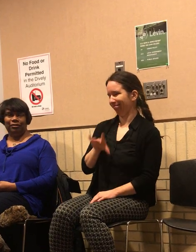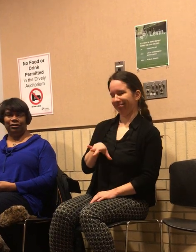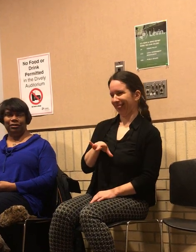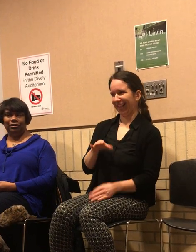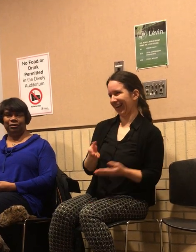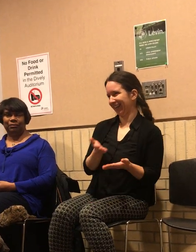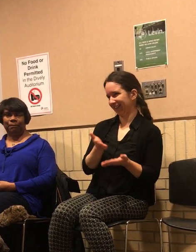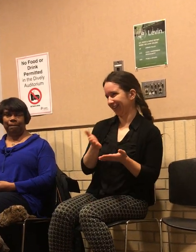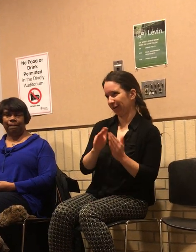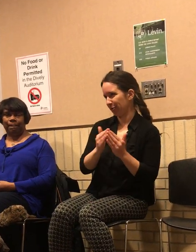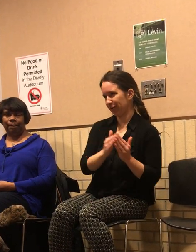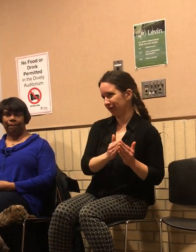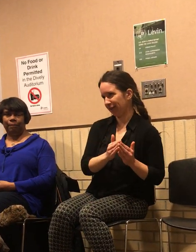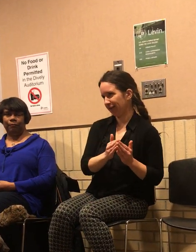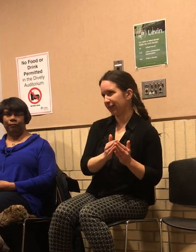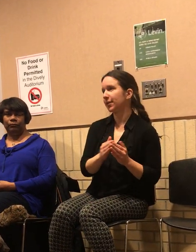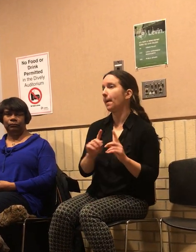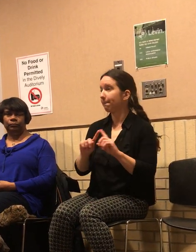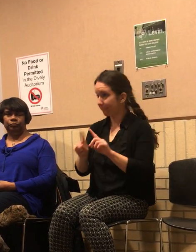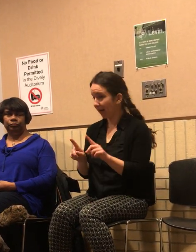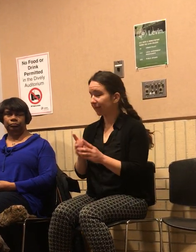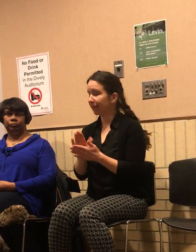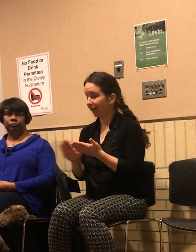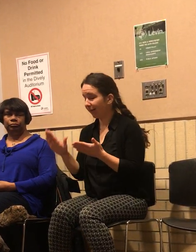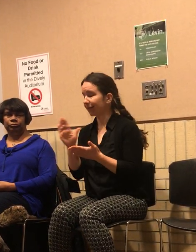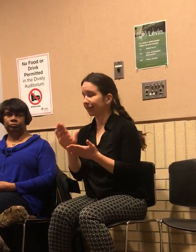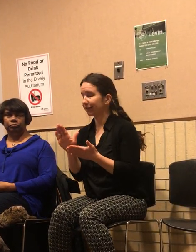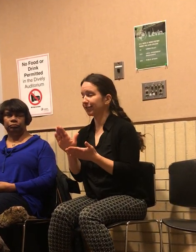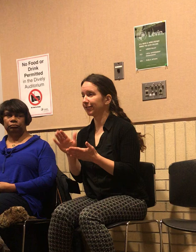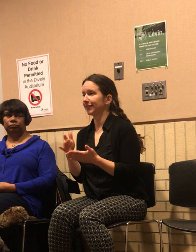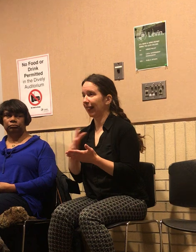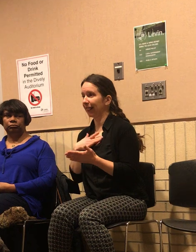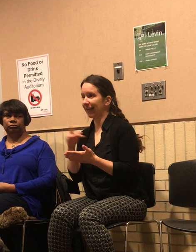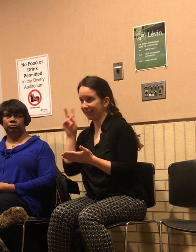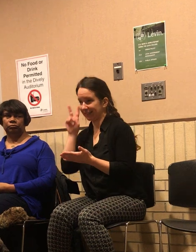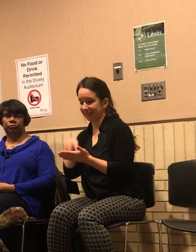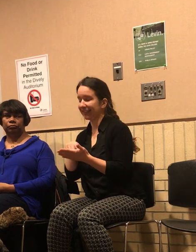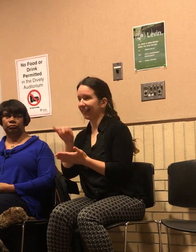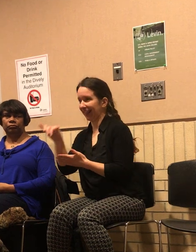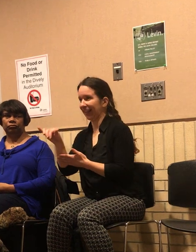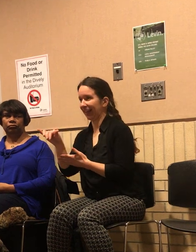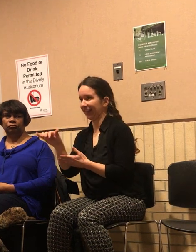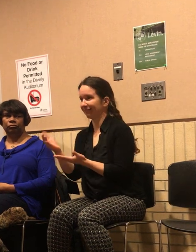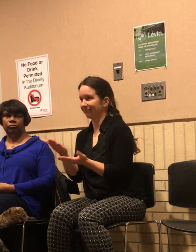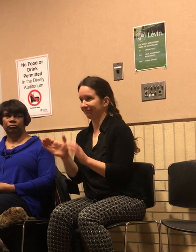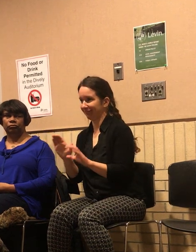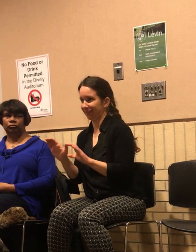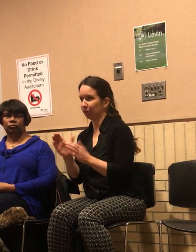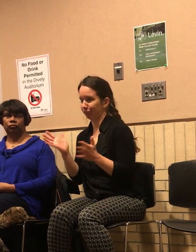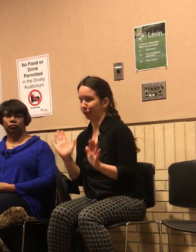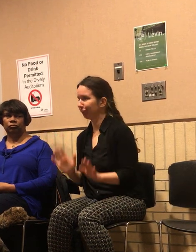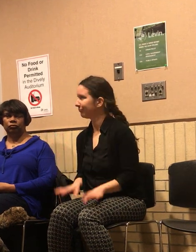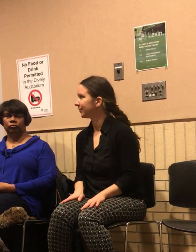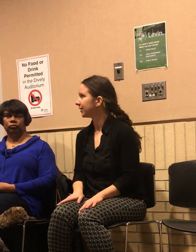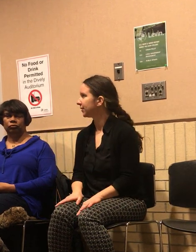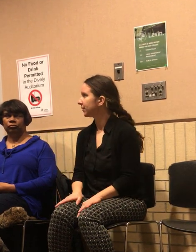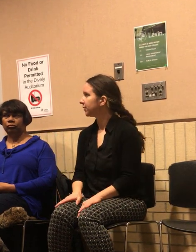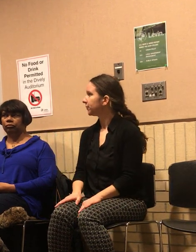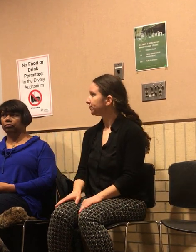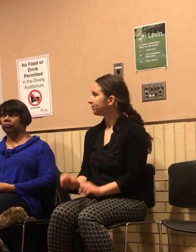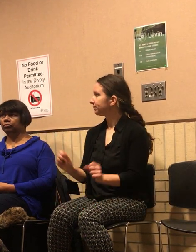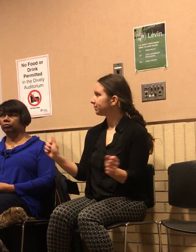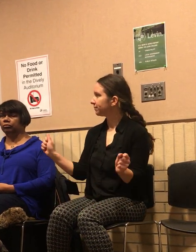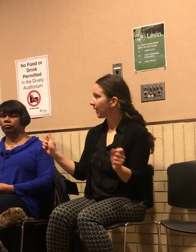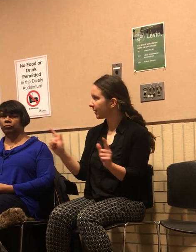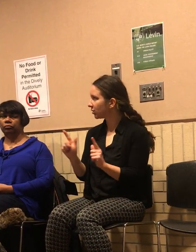employers love to see community service on your resumes. Very good. I think that is everything for right now. So the community